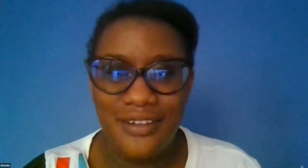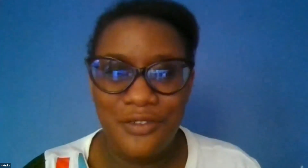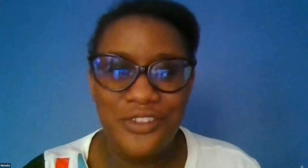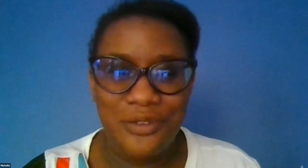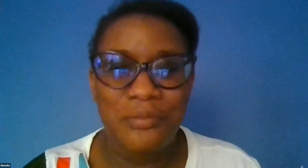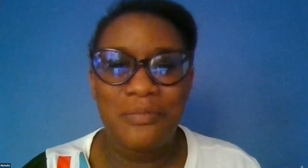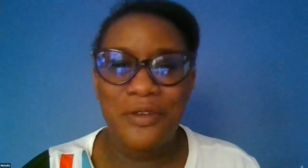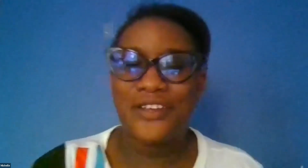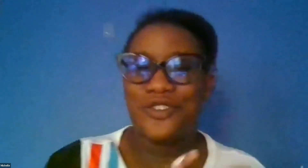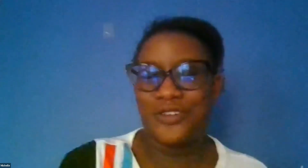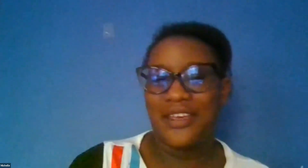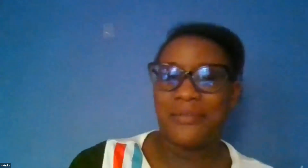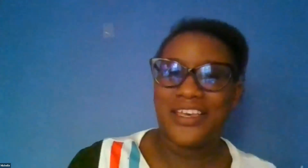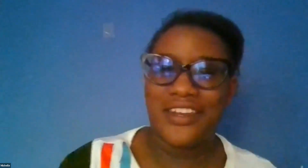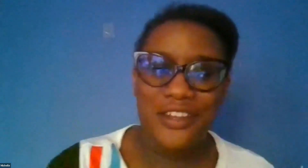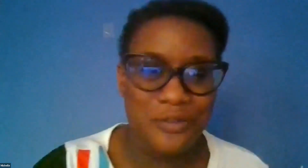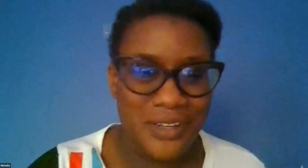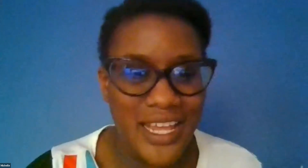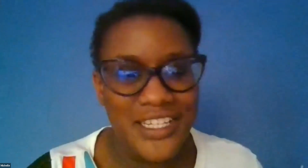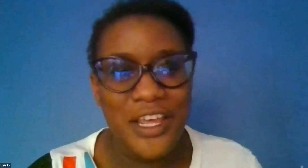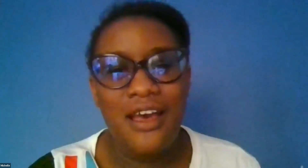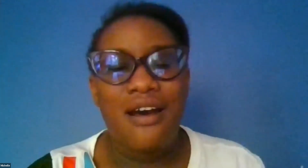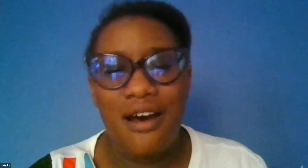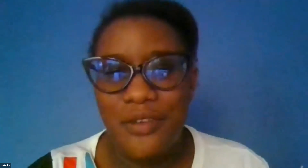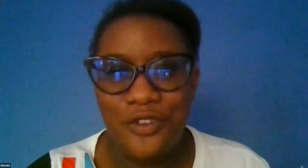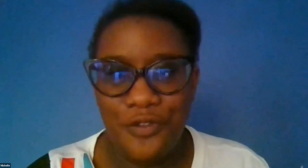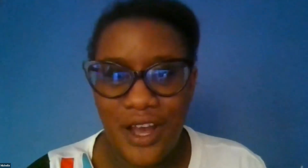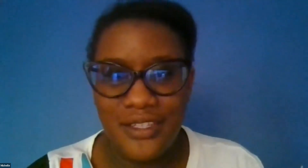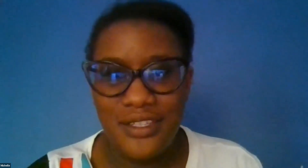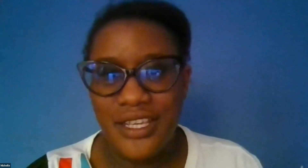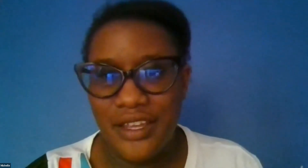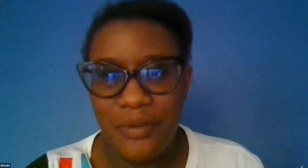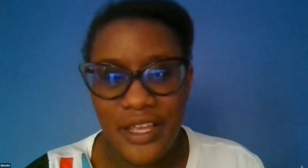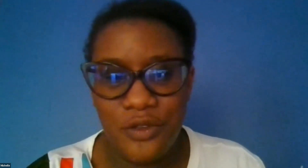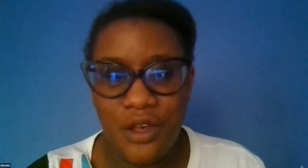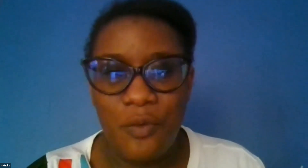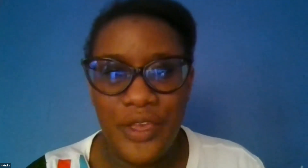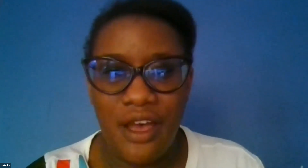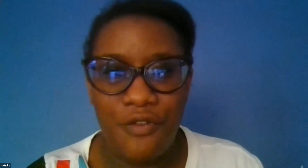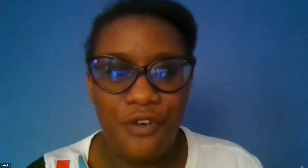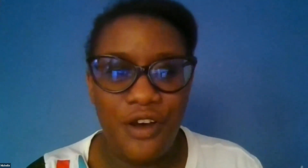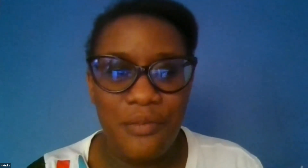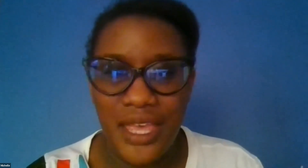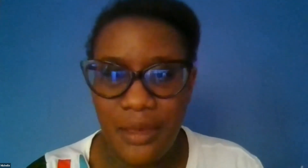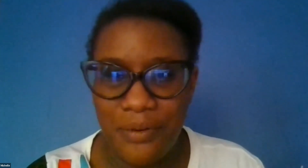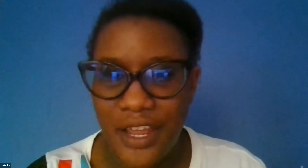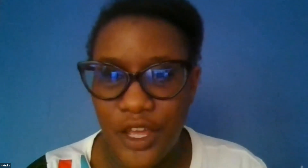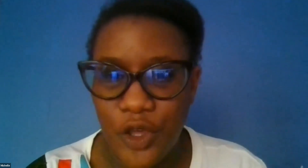last second, which is probably why John came back in a little bit late. And so for us in second place, we